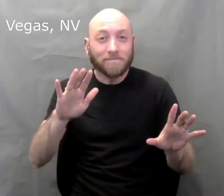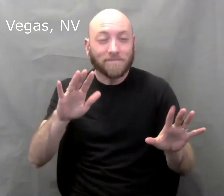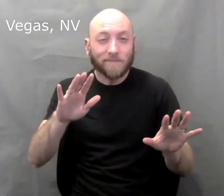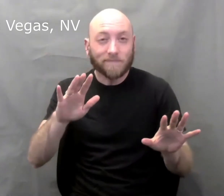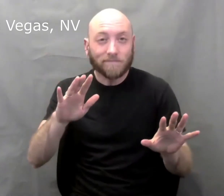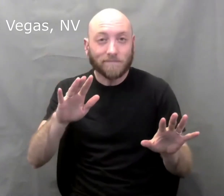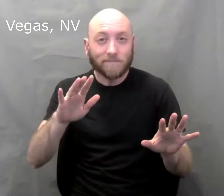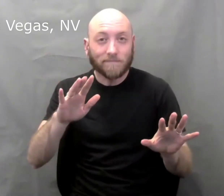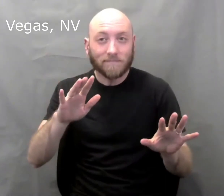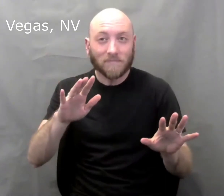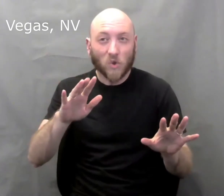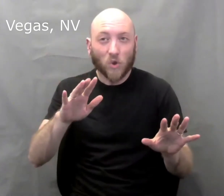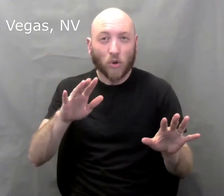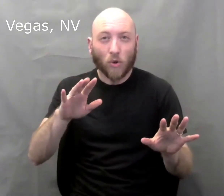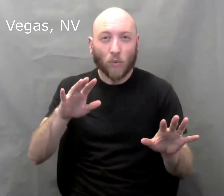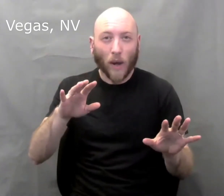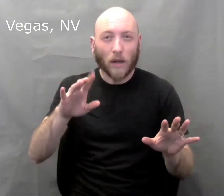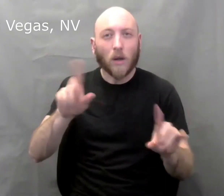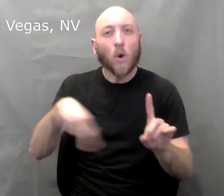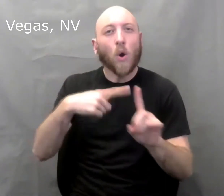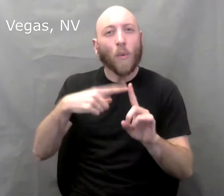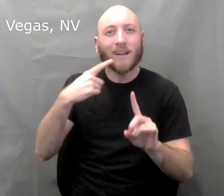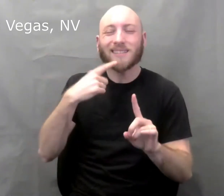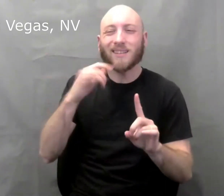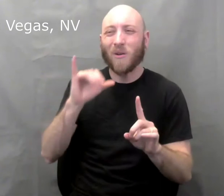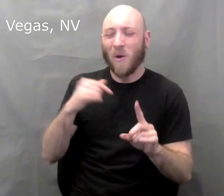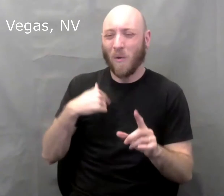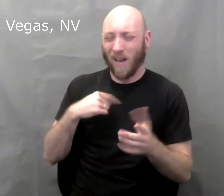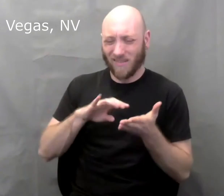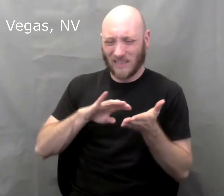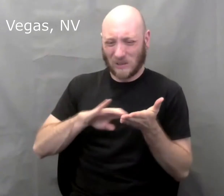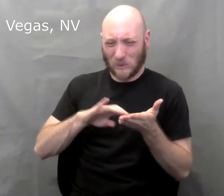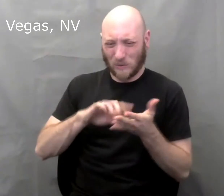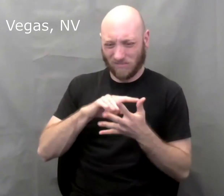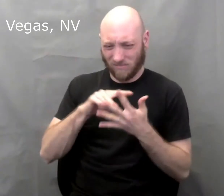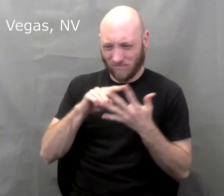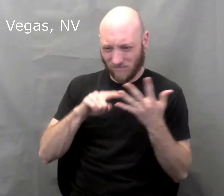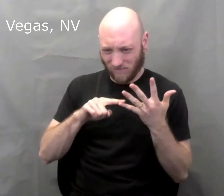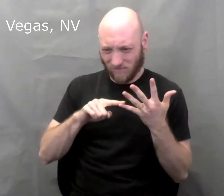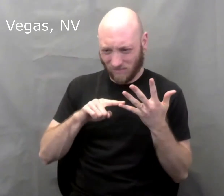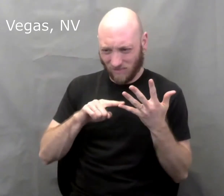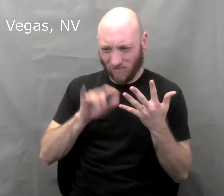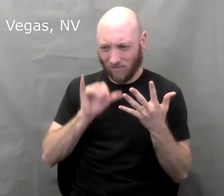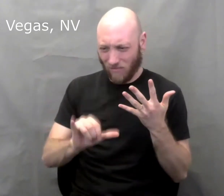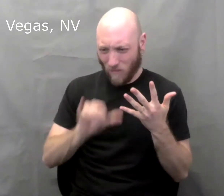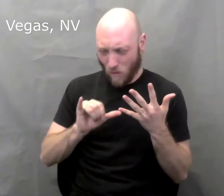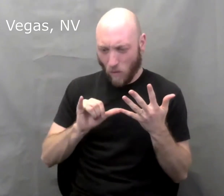was making these excuses, it was fairly simple for me to accept that my life was unmanageable.